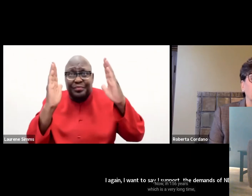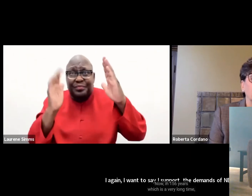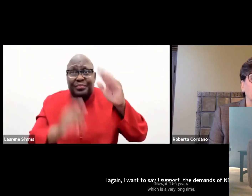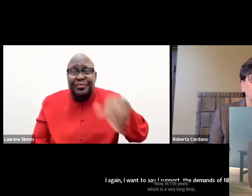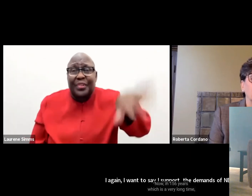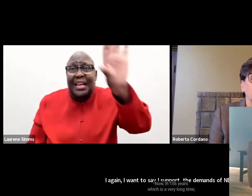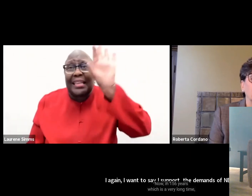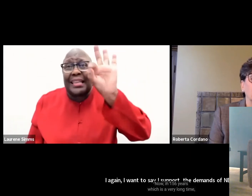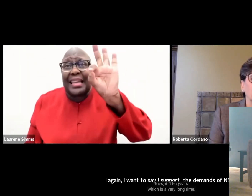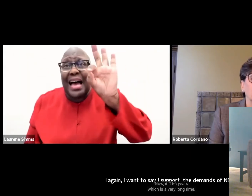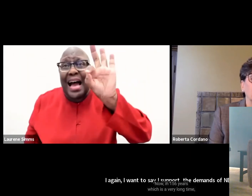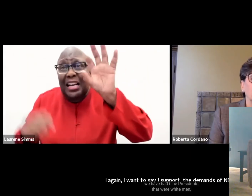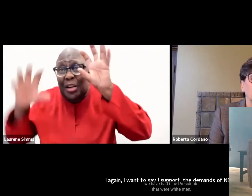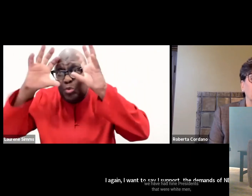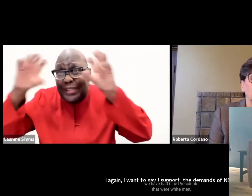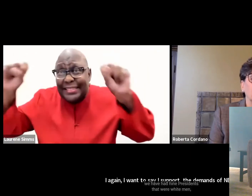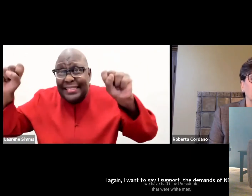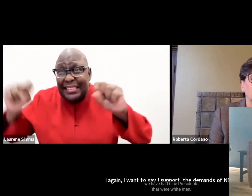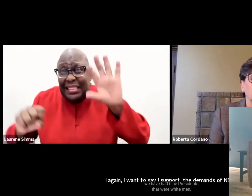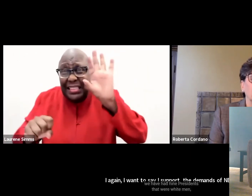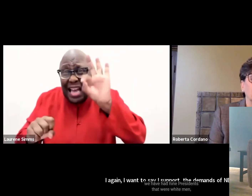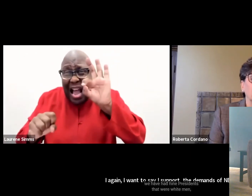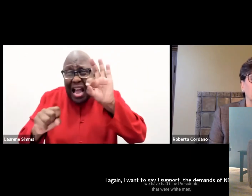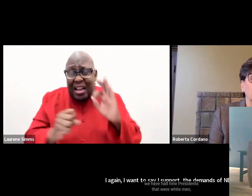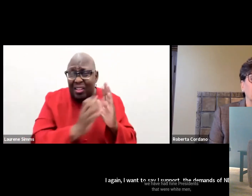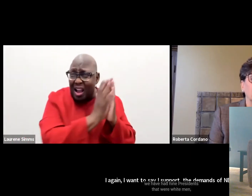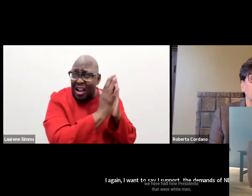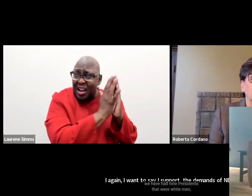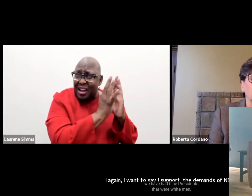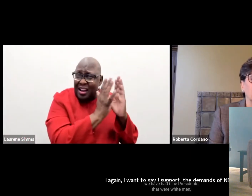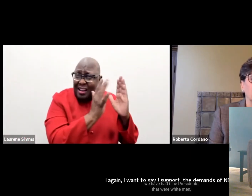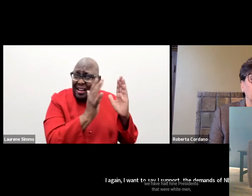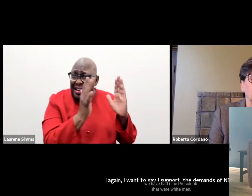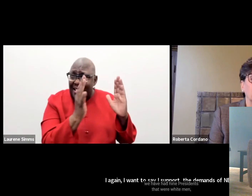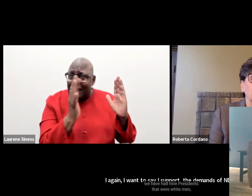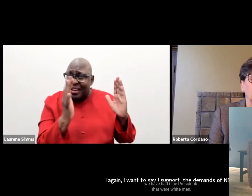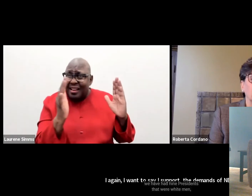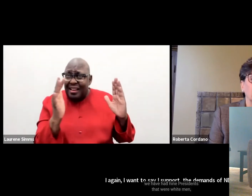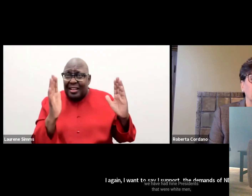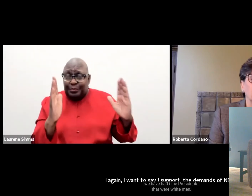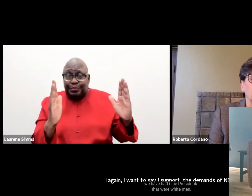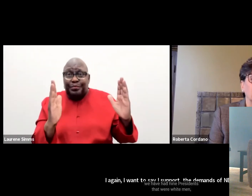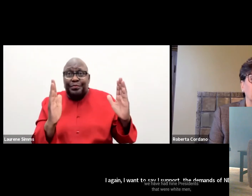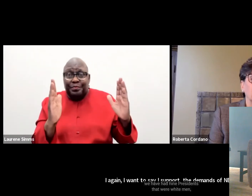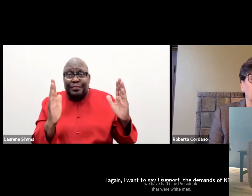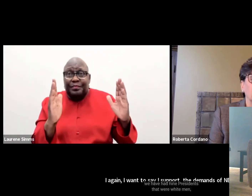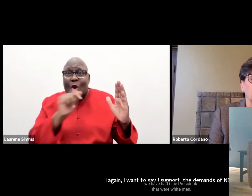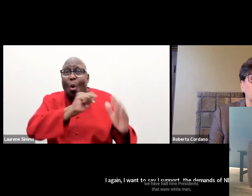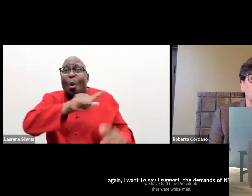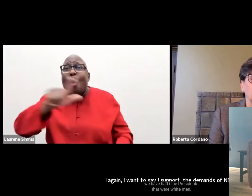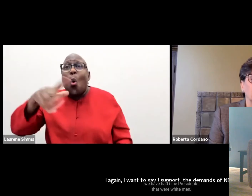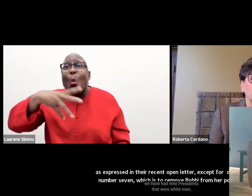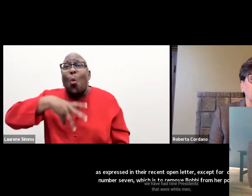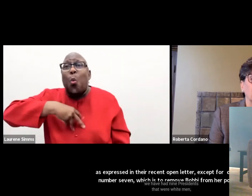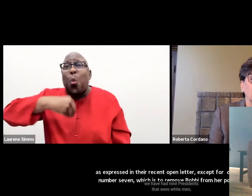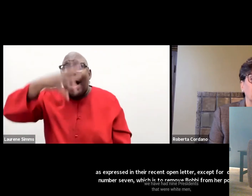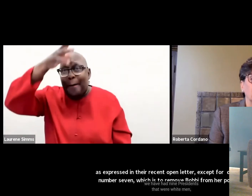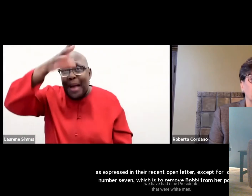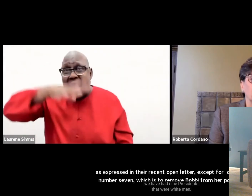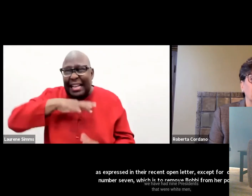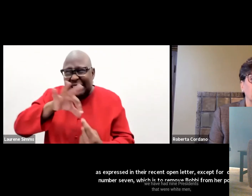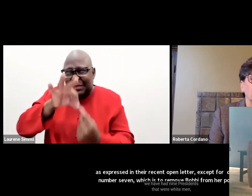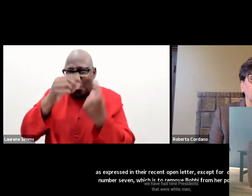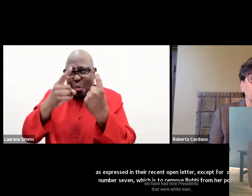now in 156 years since Gallaudet was established, we've had 9 presidents that were white men,